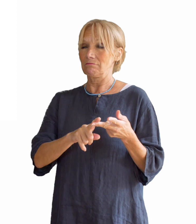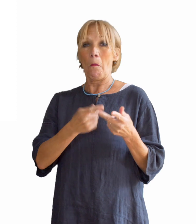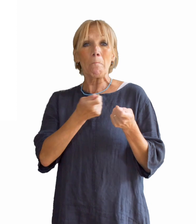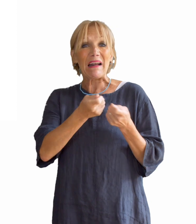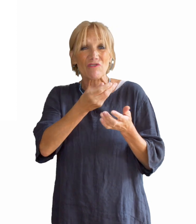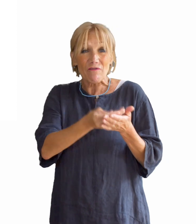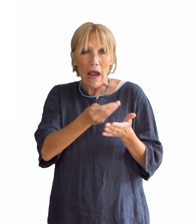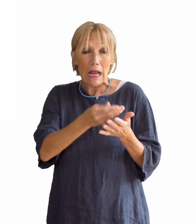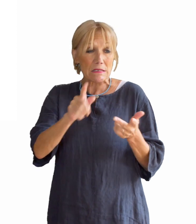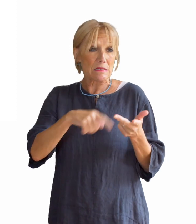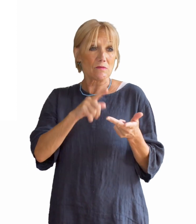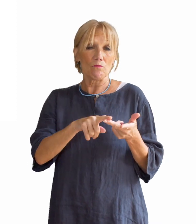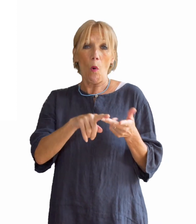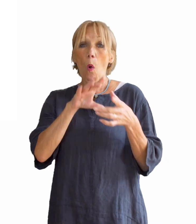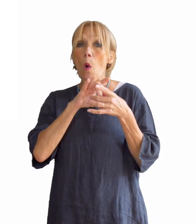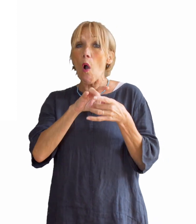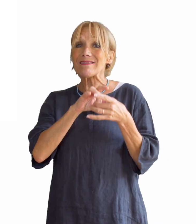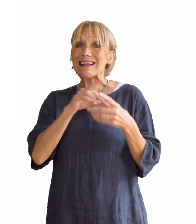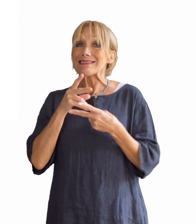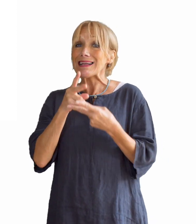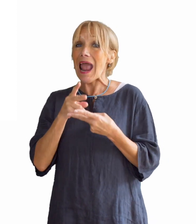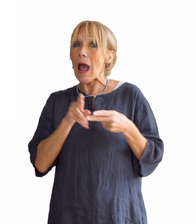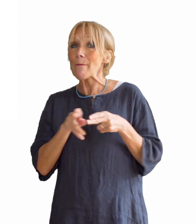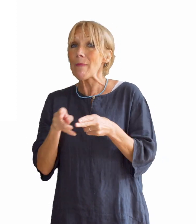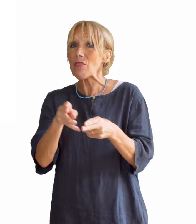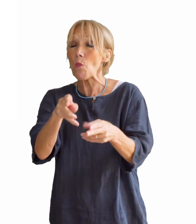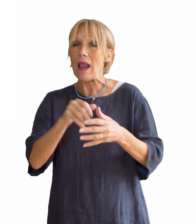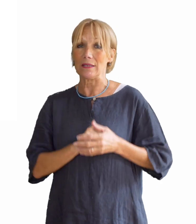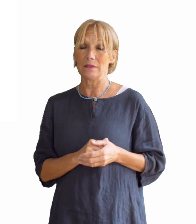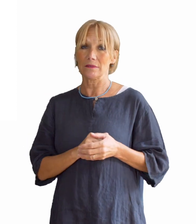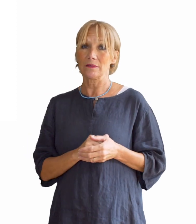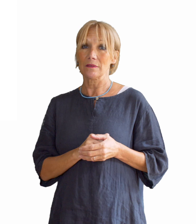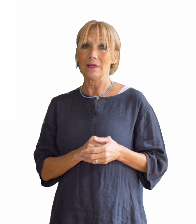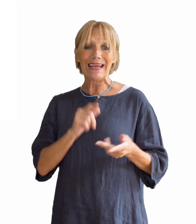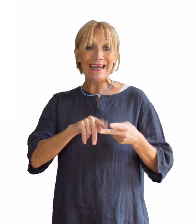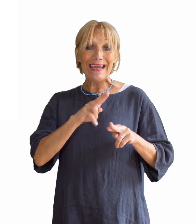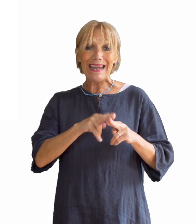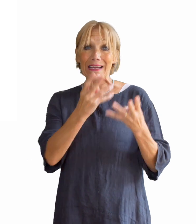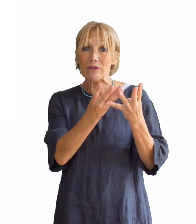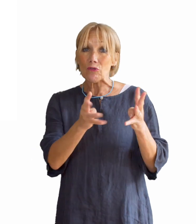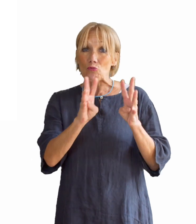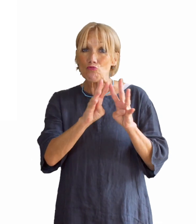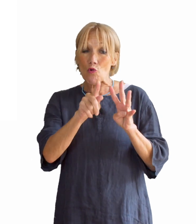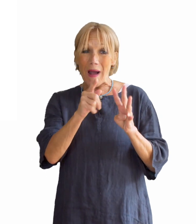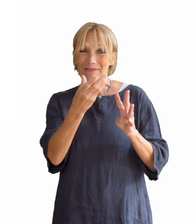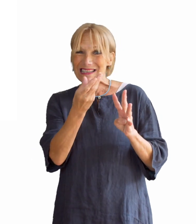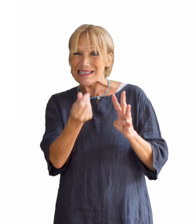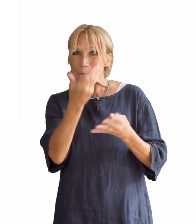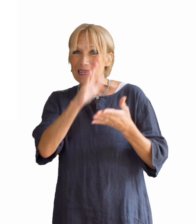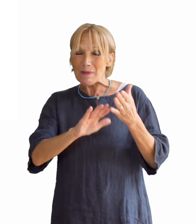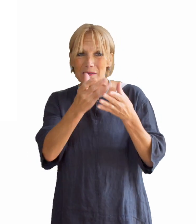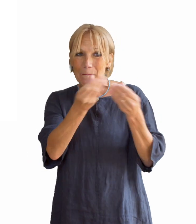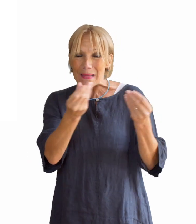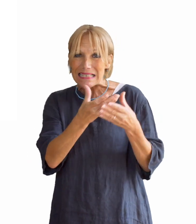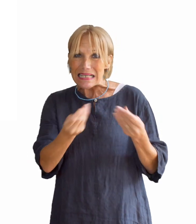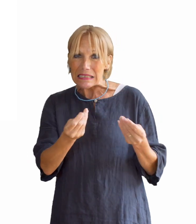finances, or contacts in the care pathway. If there are gaps in their collective experience, there are not enough trustees,